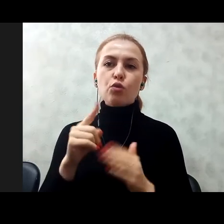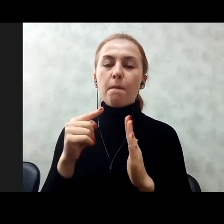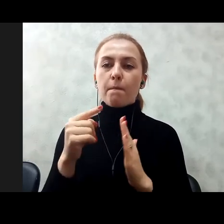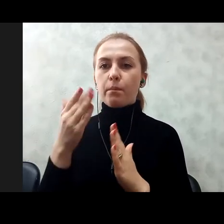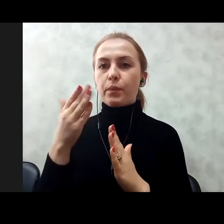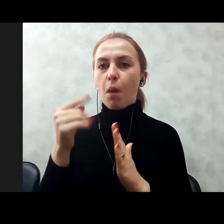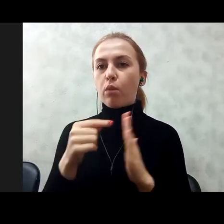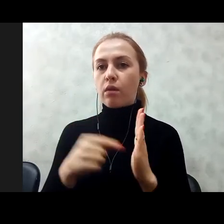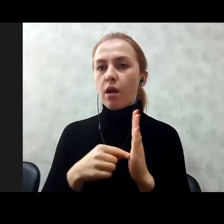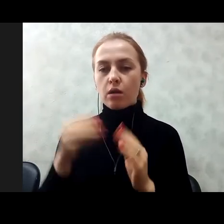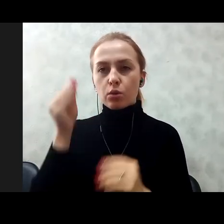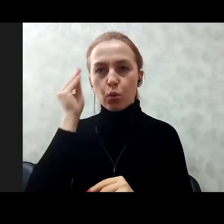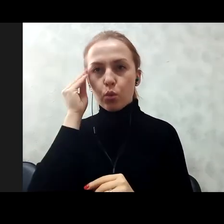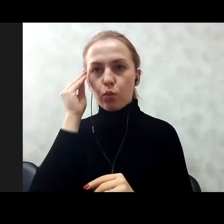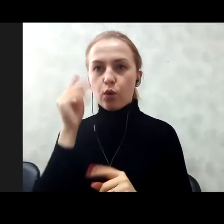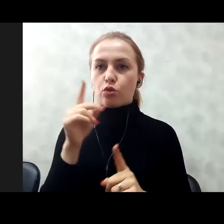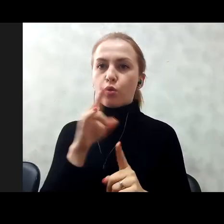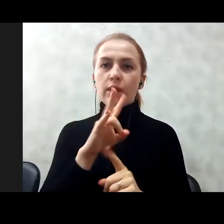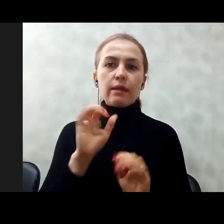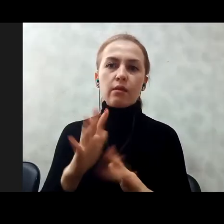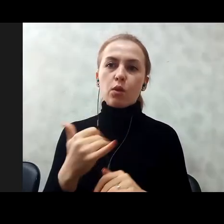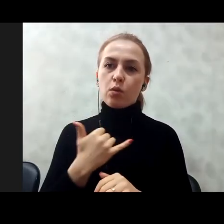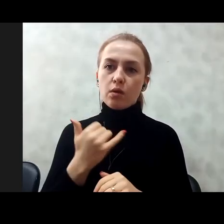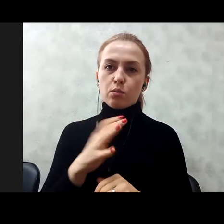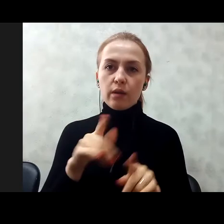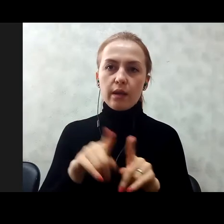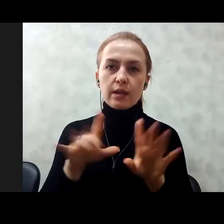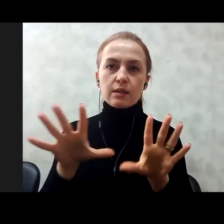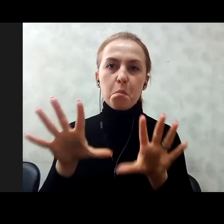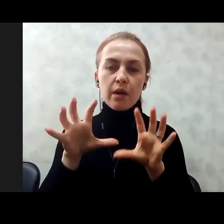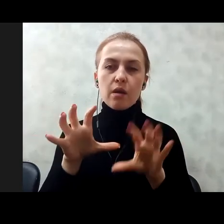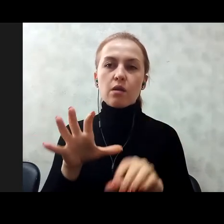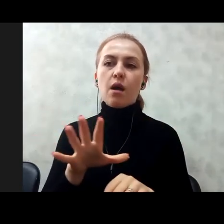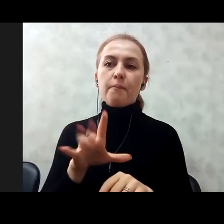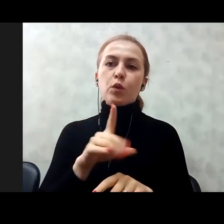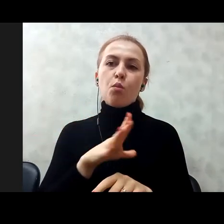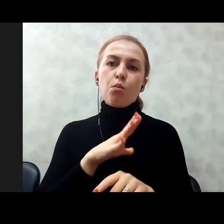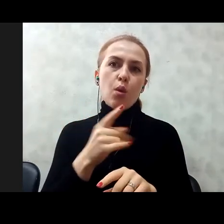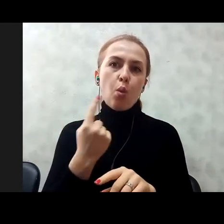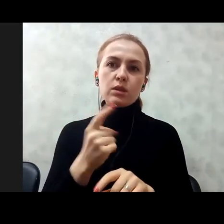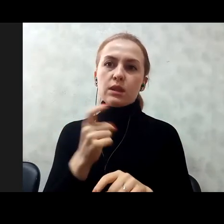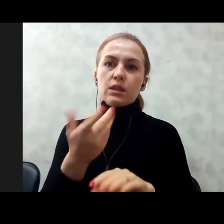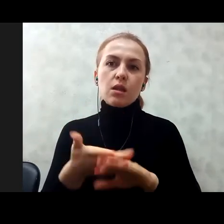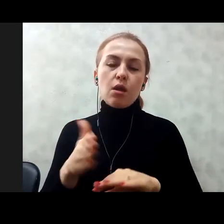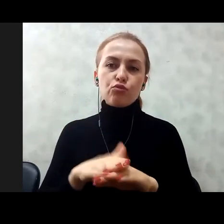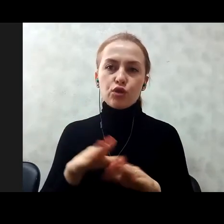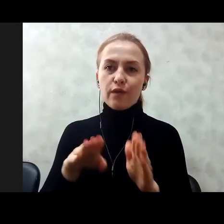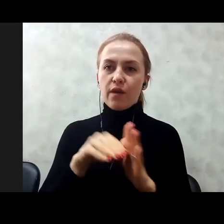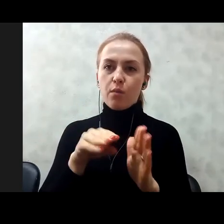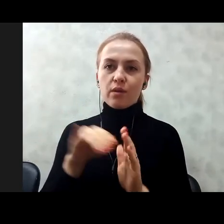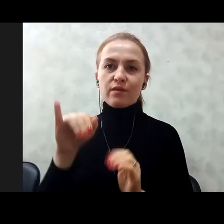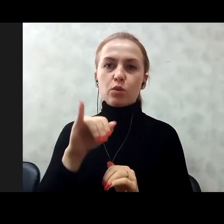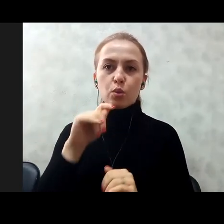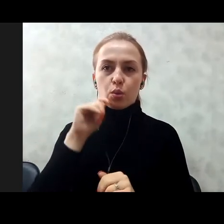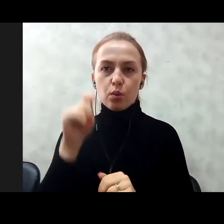and I'm glad that we are all in accord here, that these were